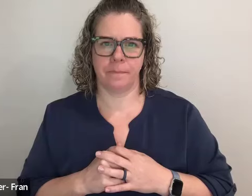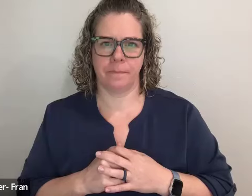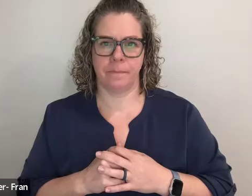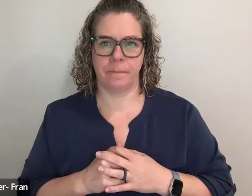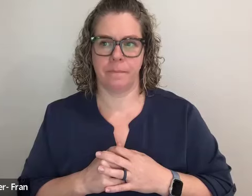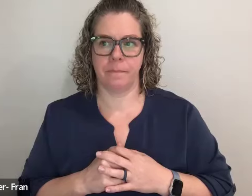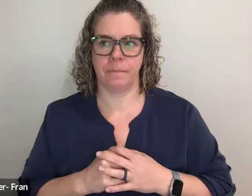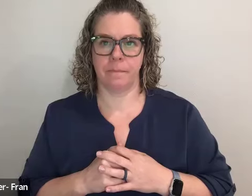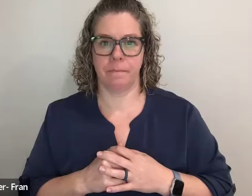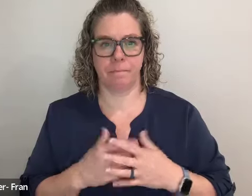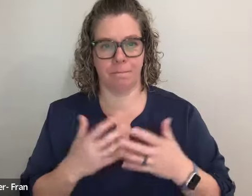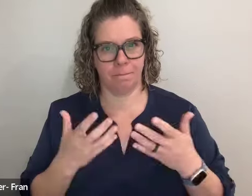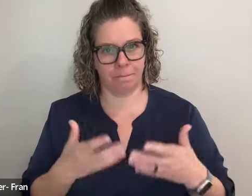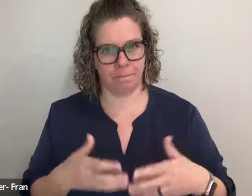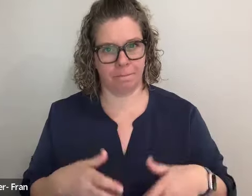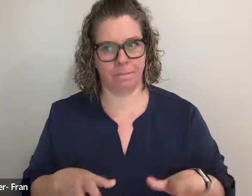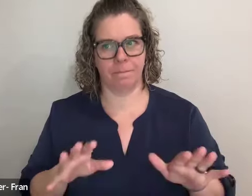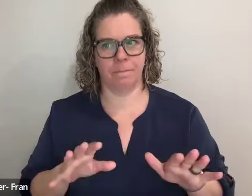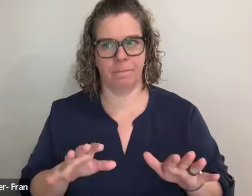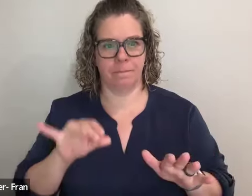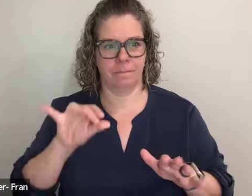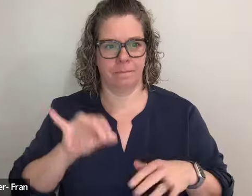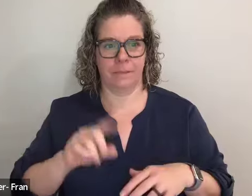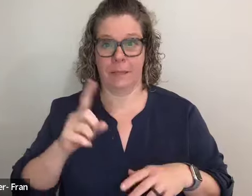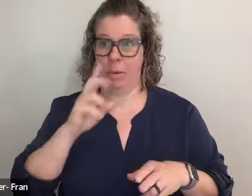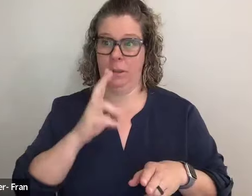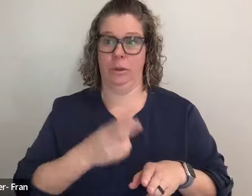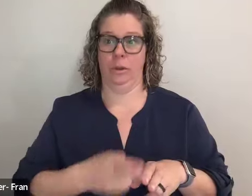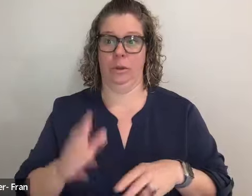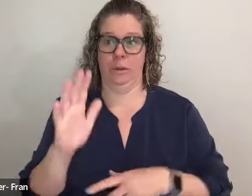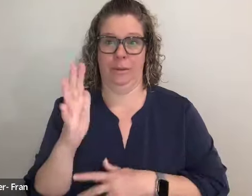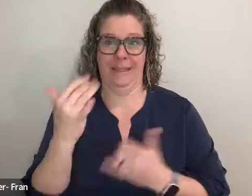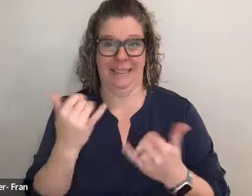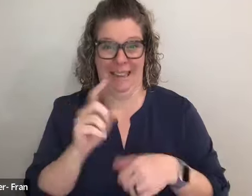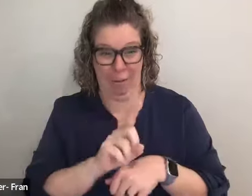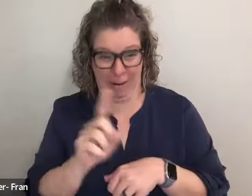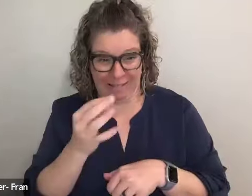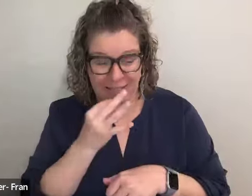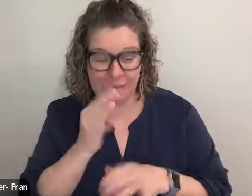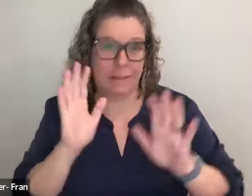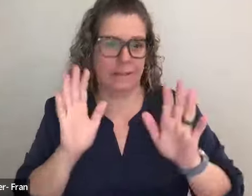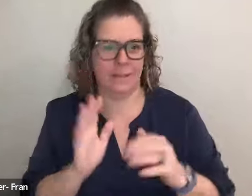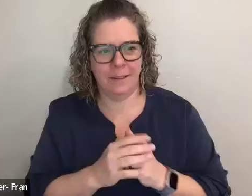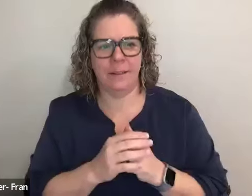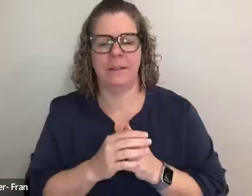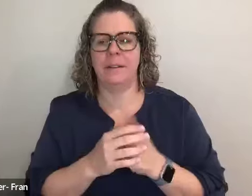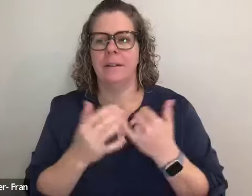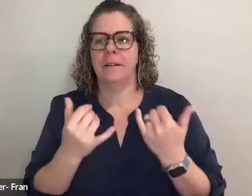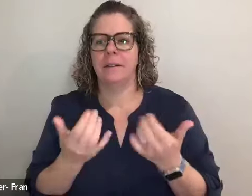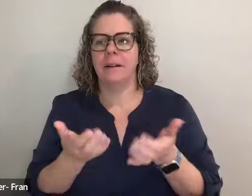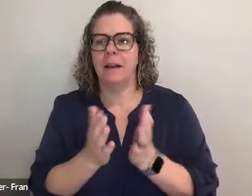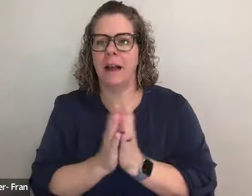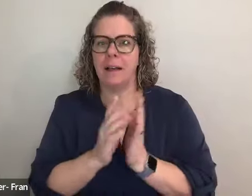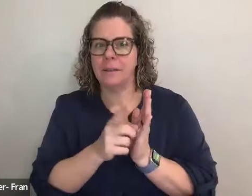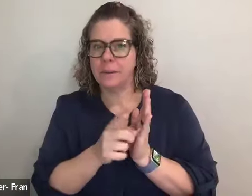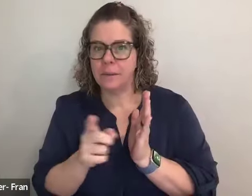And that one, again, is really quick because it's almost 1 o'clock. I invite you also in